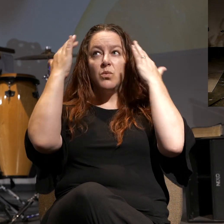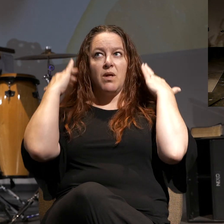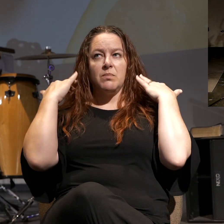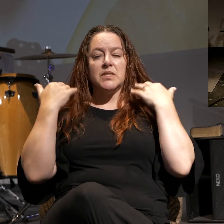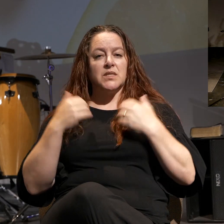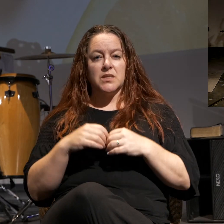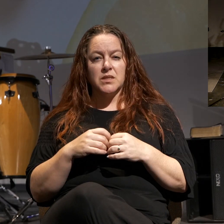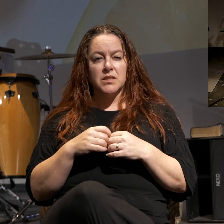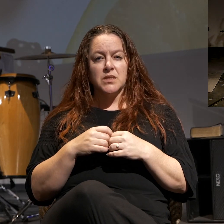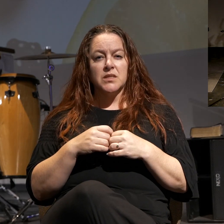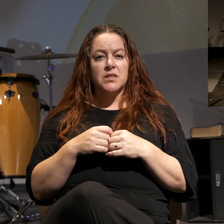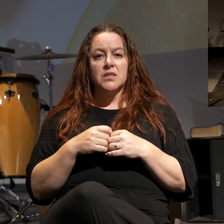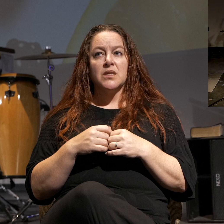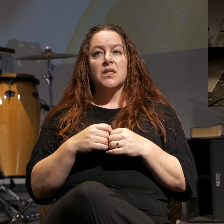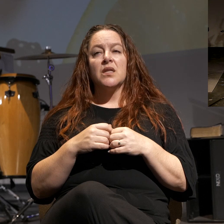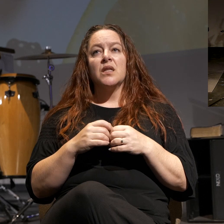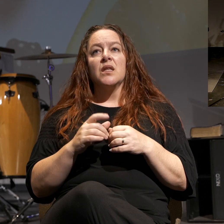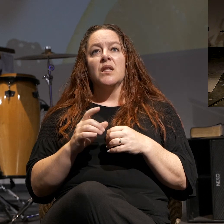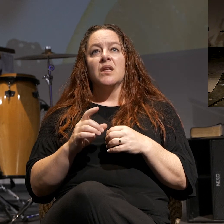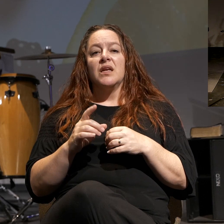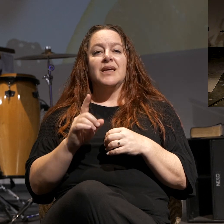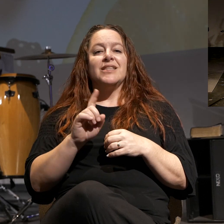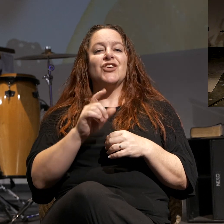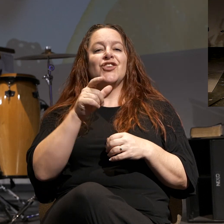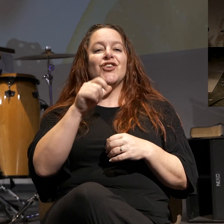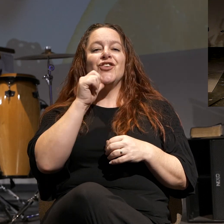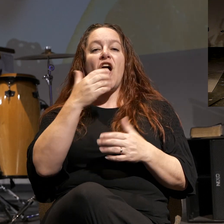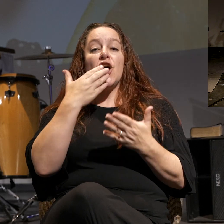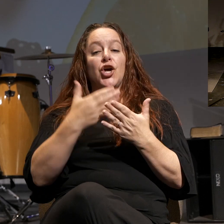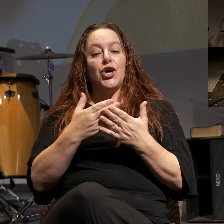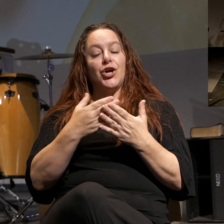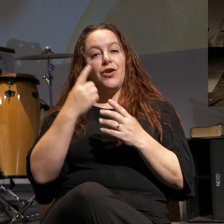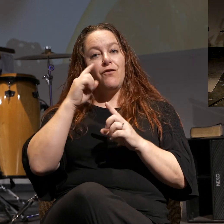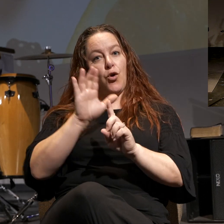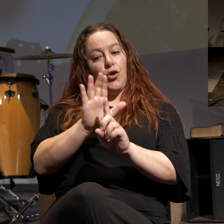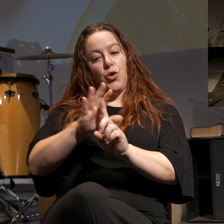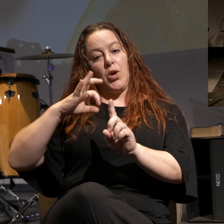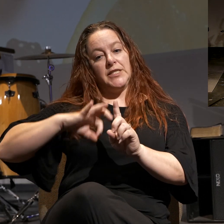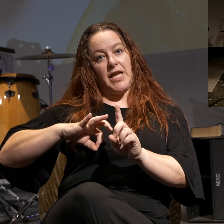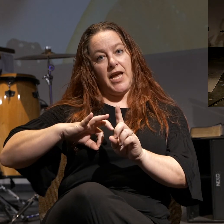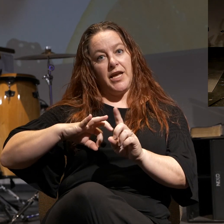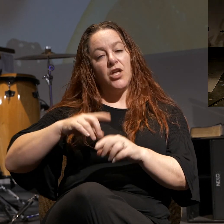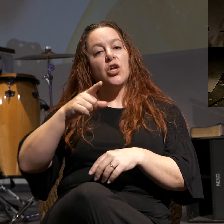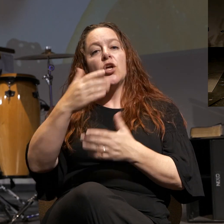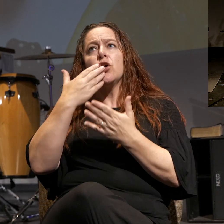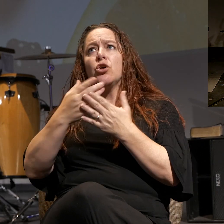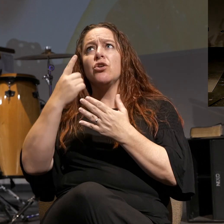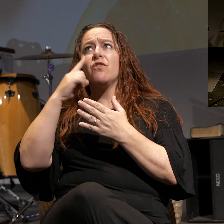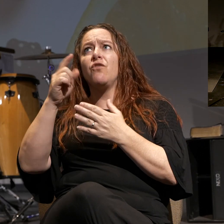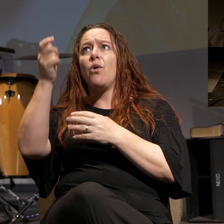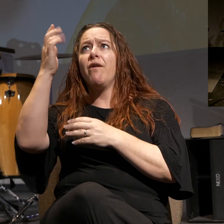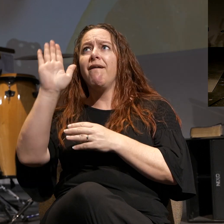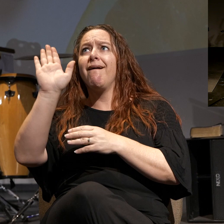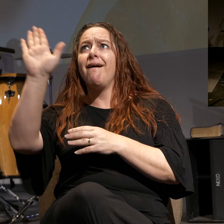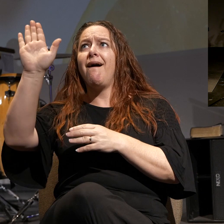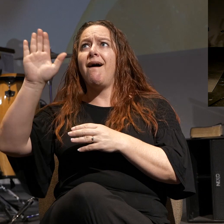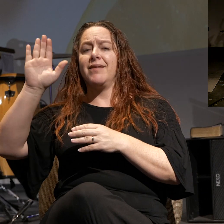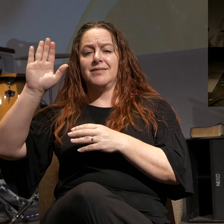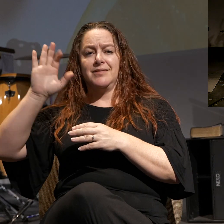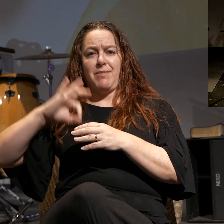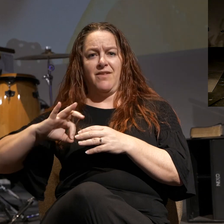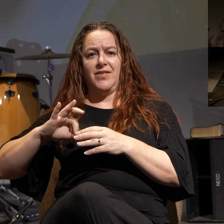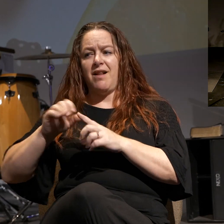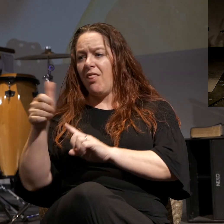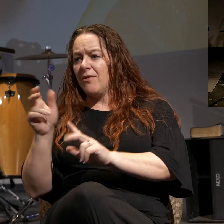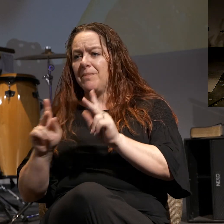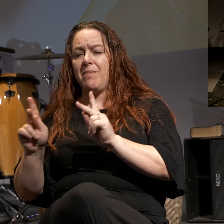And see, you're not good for your sake. You're good for God's sake and other people's sake. See,